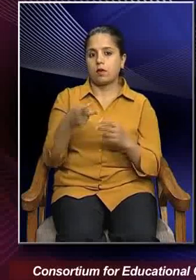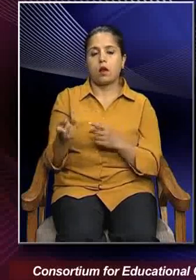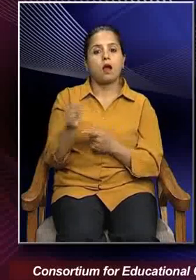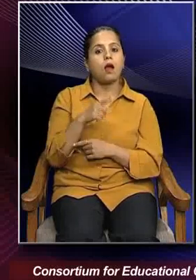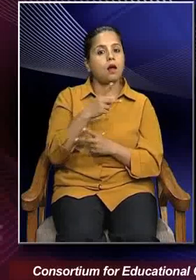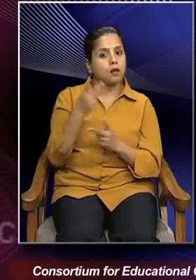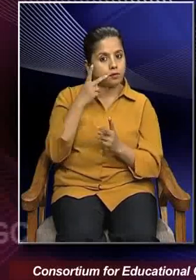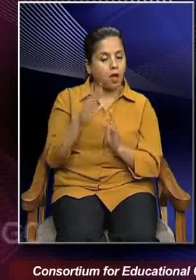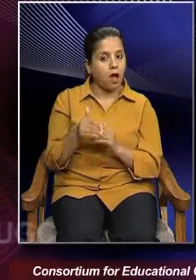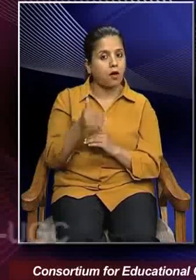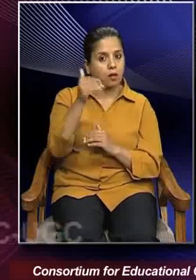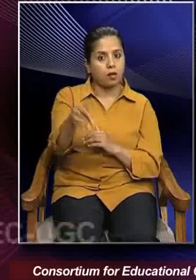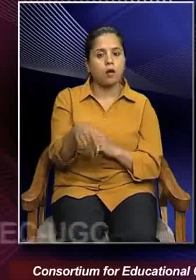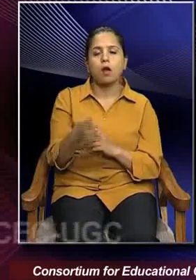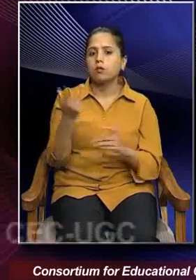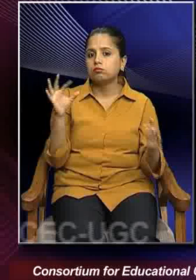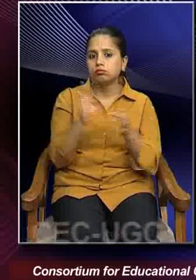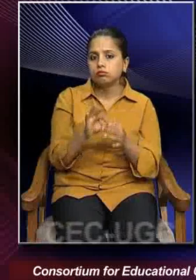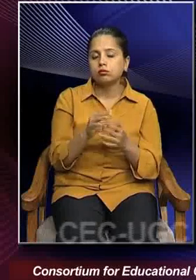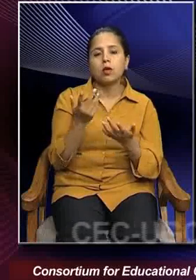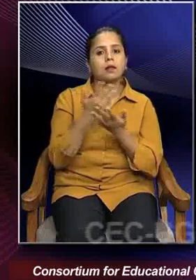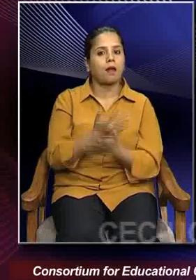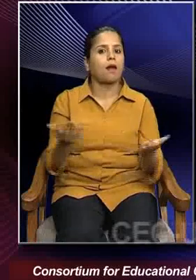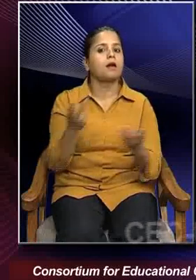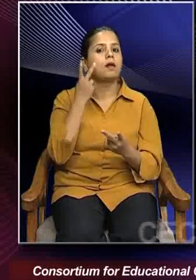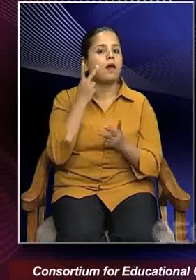into the contact with the objects.